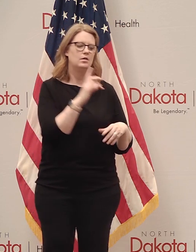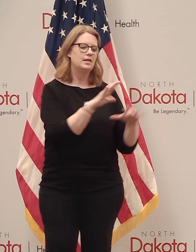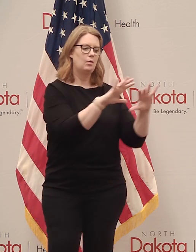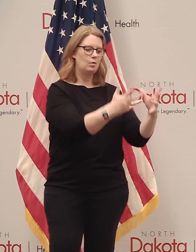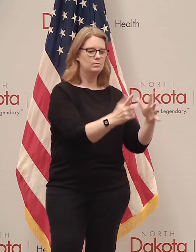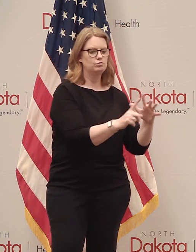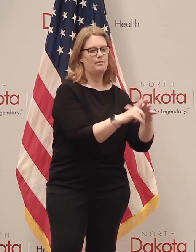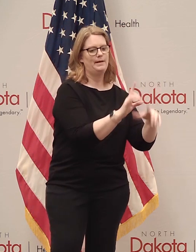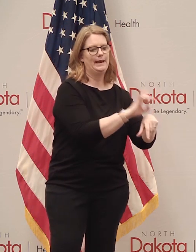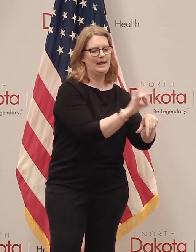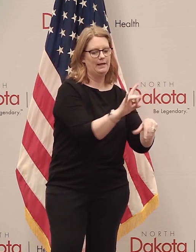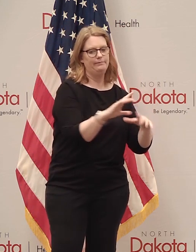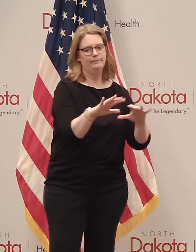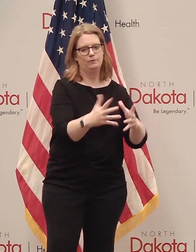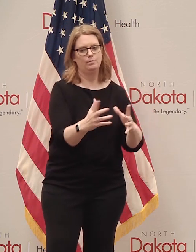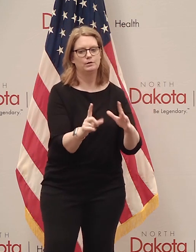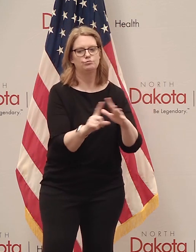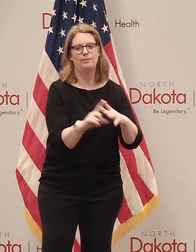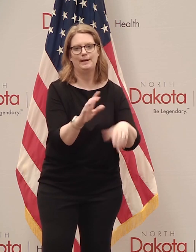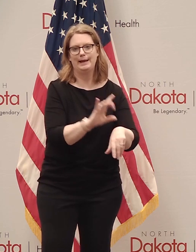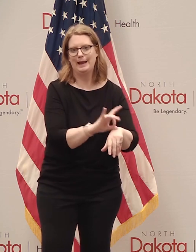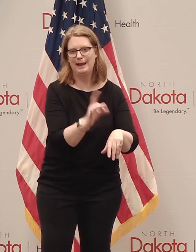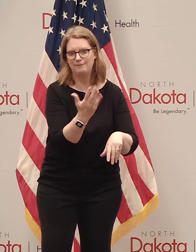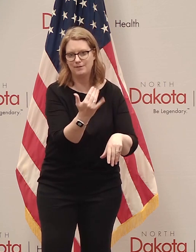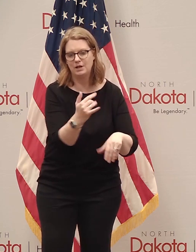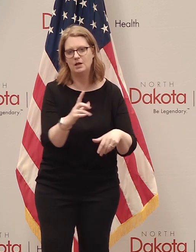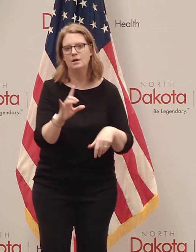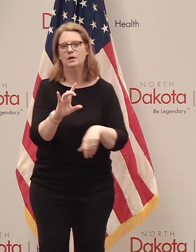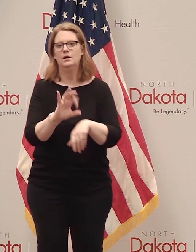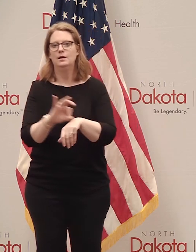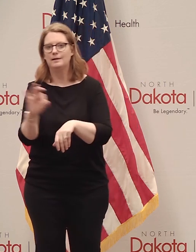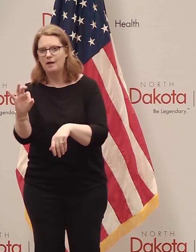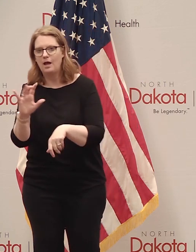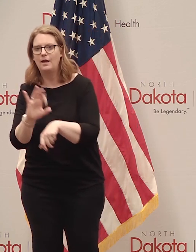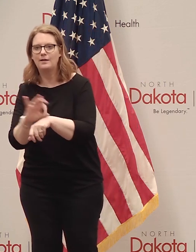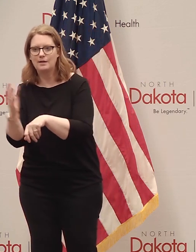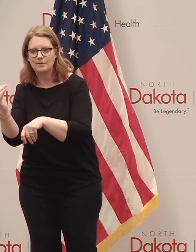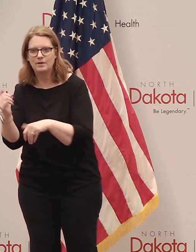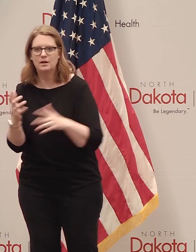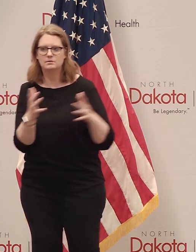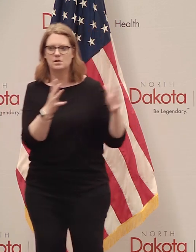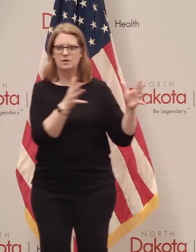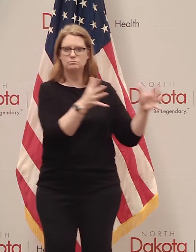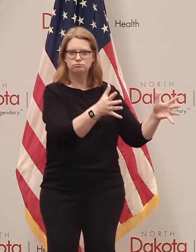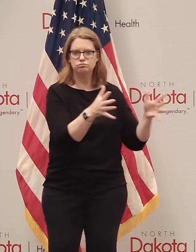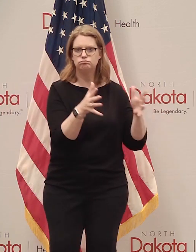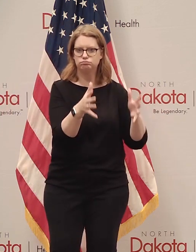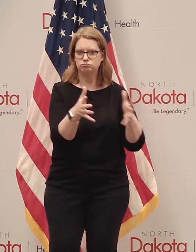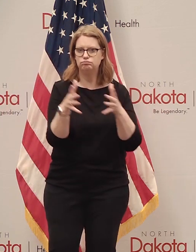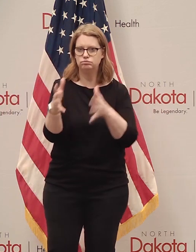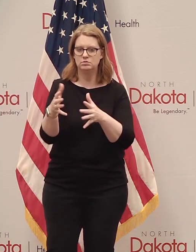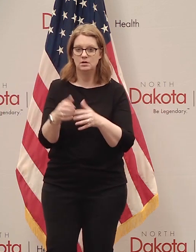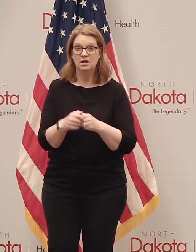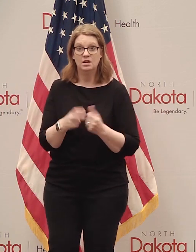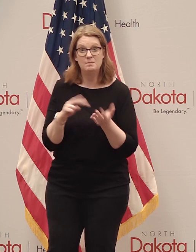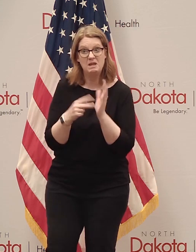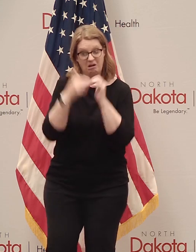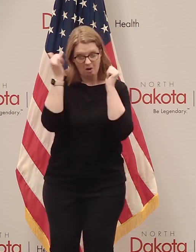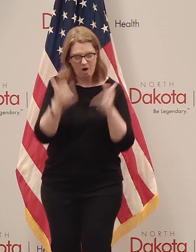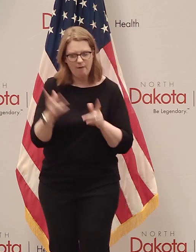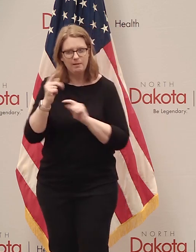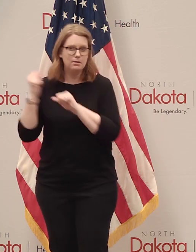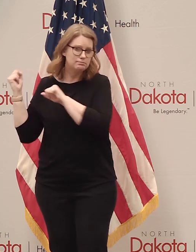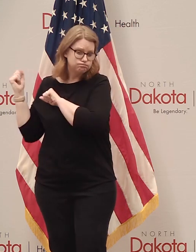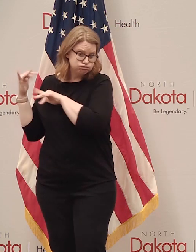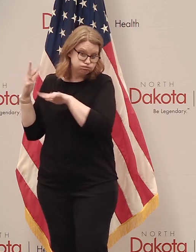through. And good reminder, if we haven't, we'll make sure we do, because there's no reason, again, that we shouldn't be trying to space